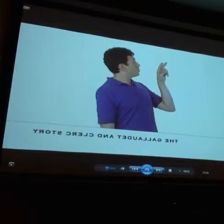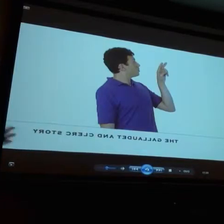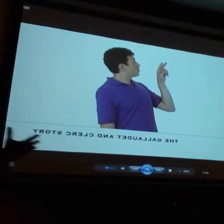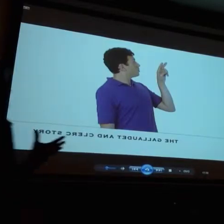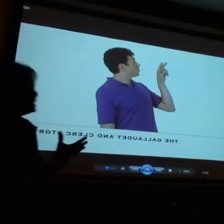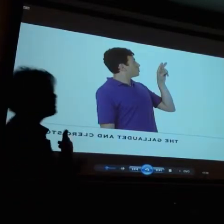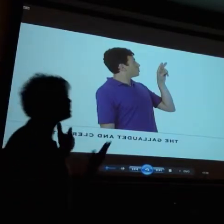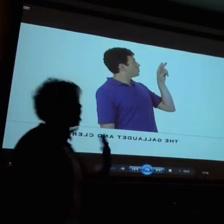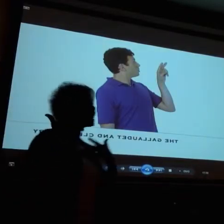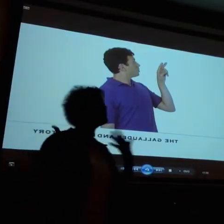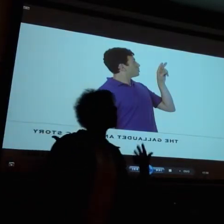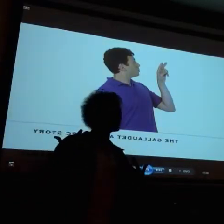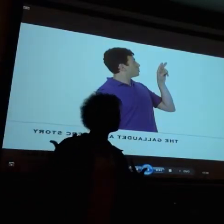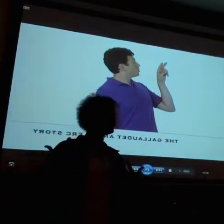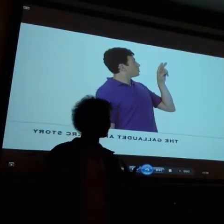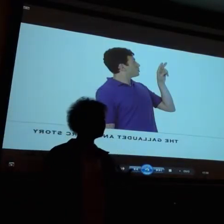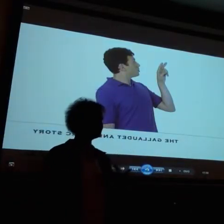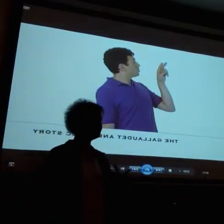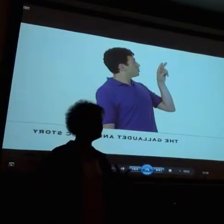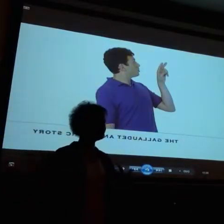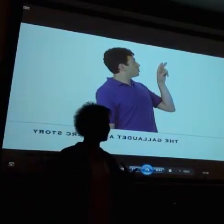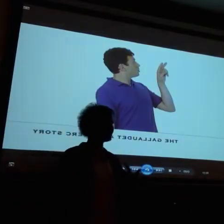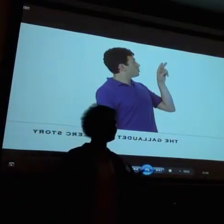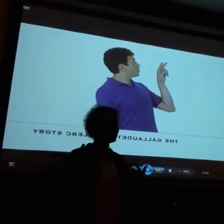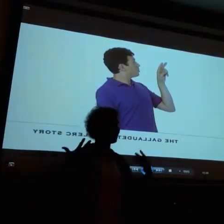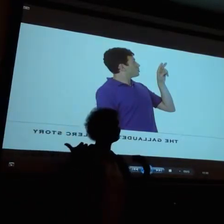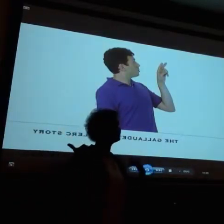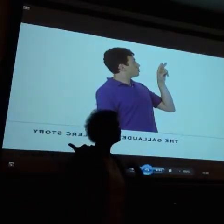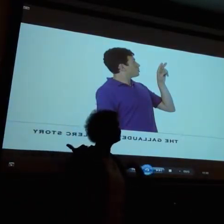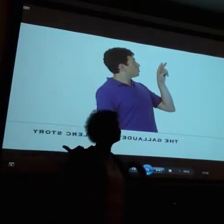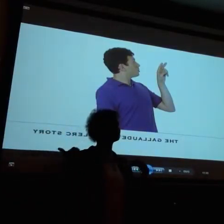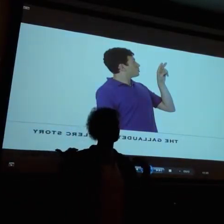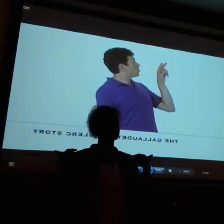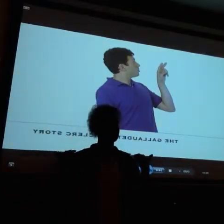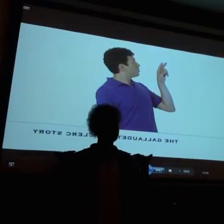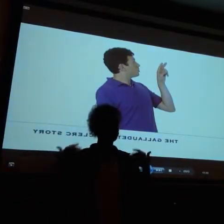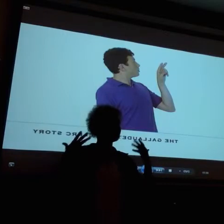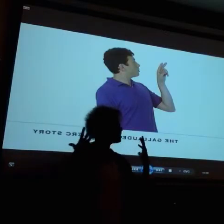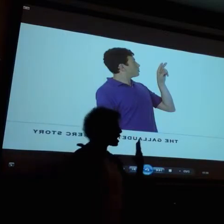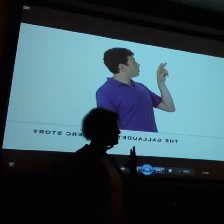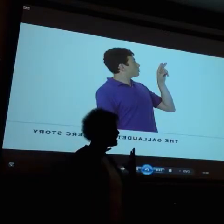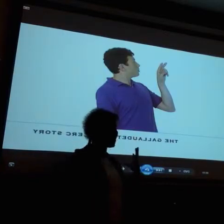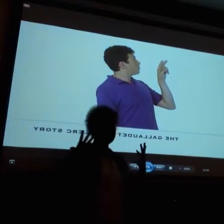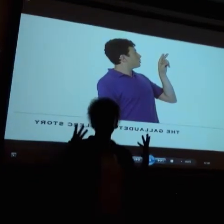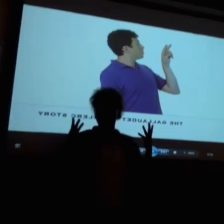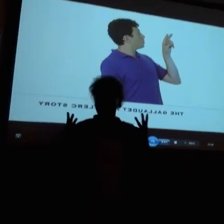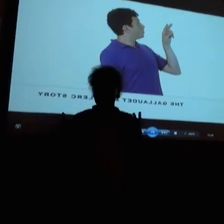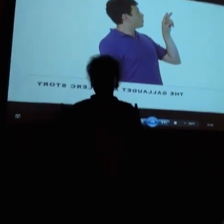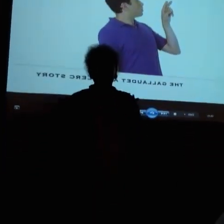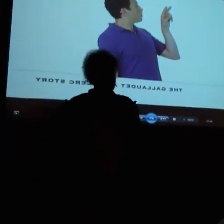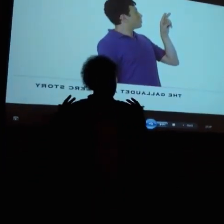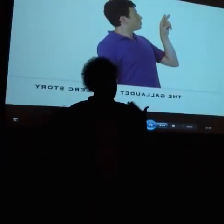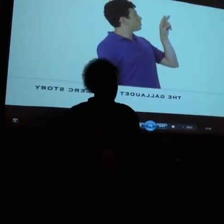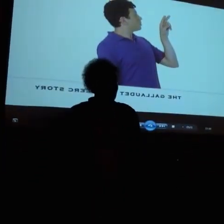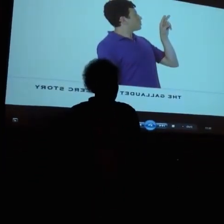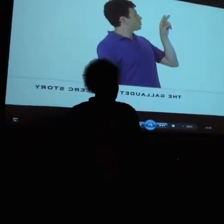character. He's been talking about Gallaudet, all right? And then he is Gallaudet. So Gallaudet is turning this way